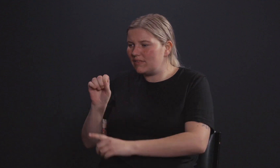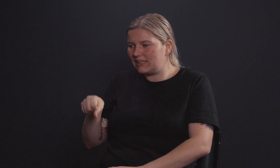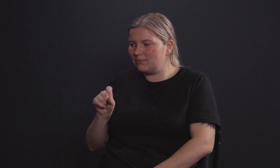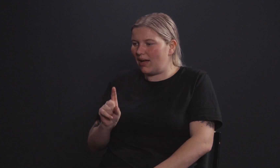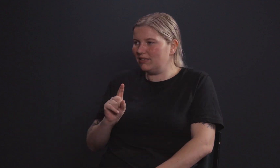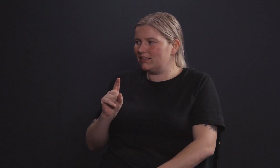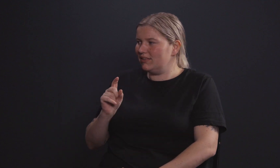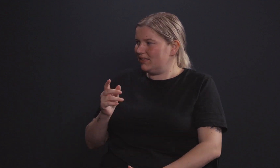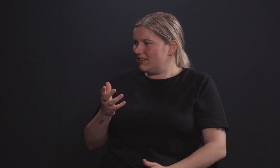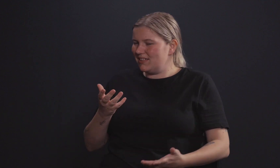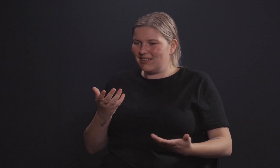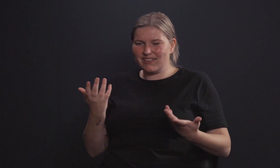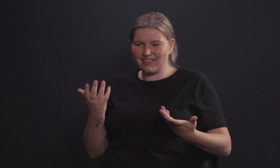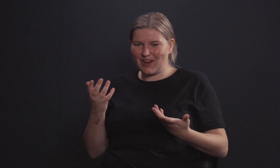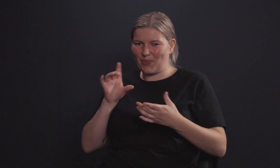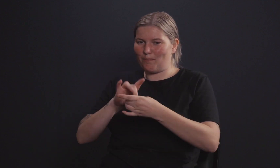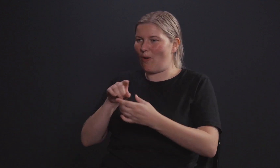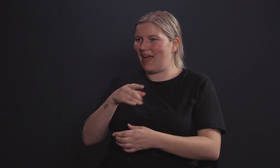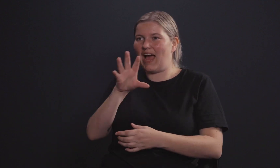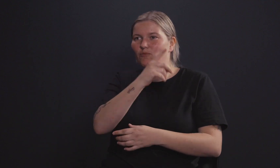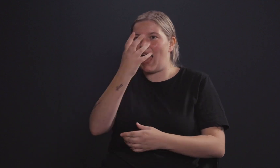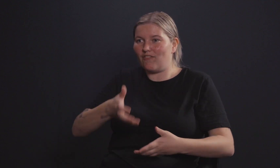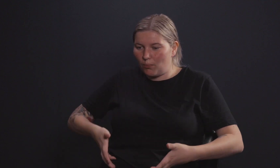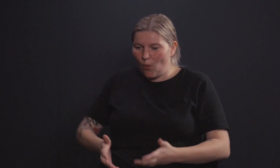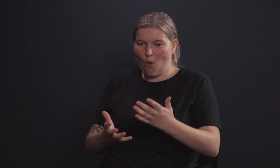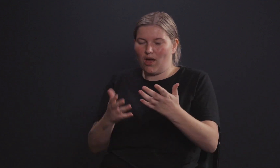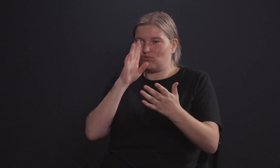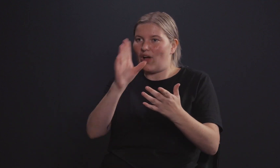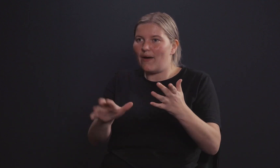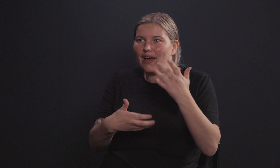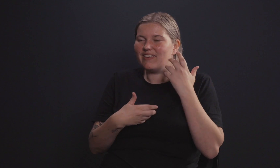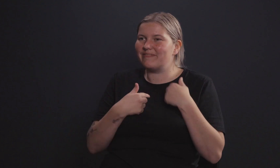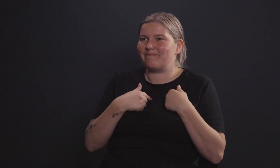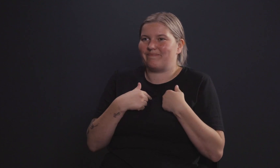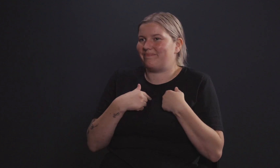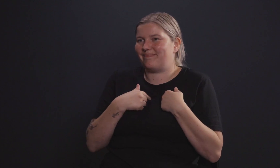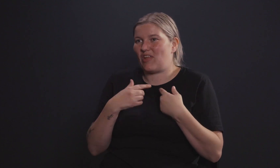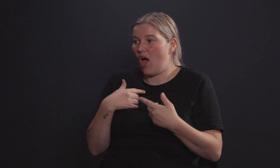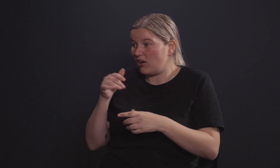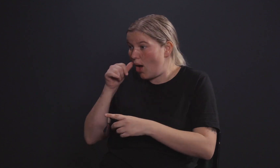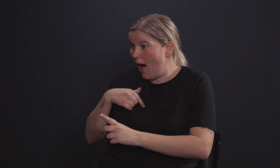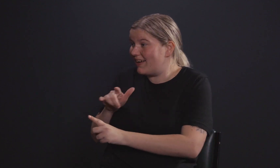love for him. I mean, of course, I always did, but after the bond we'd had when he was in my belly, to him being taken